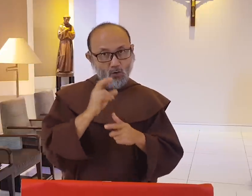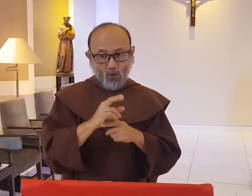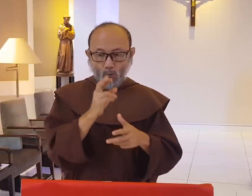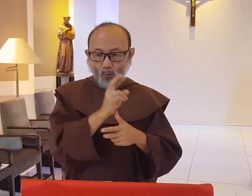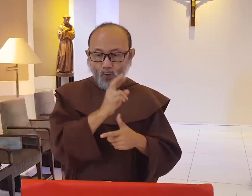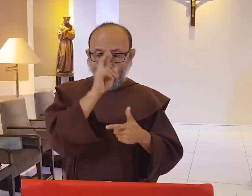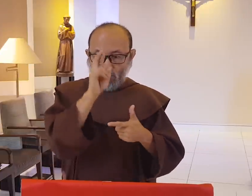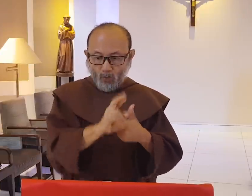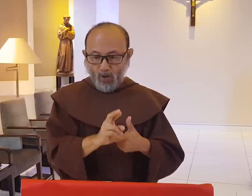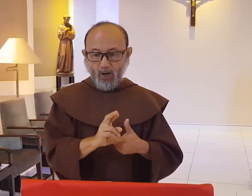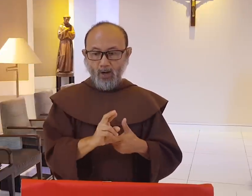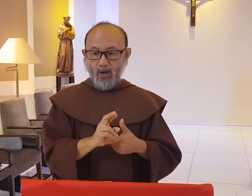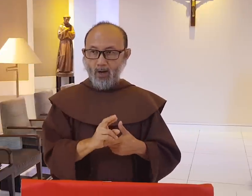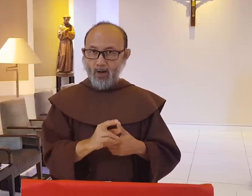or rather healthy concern.